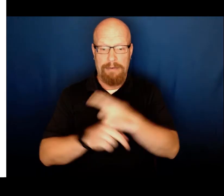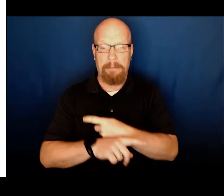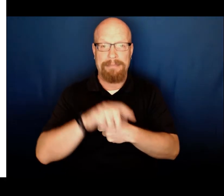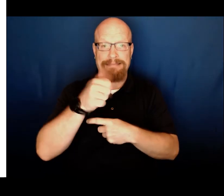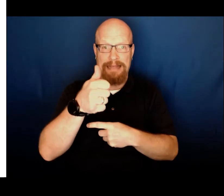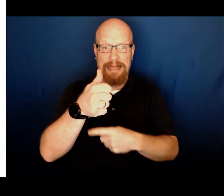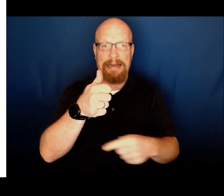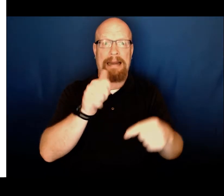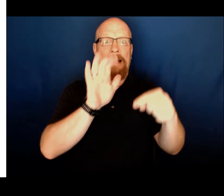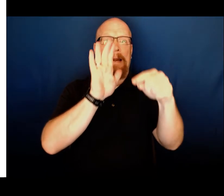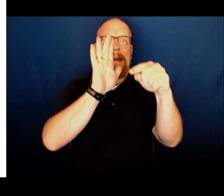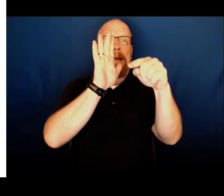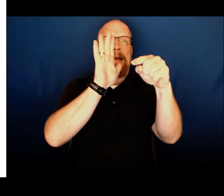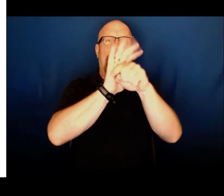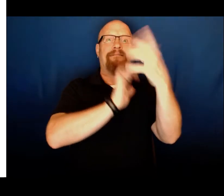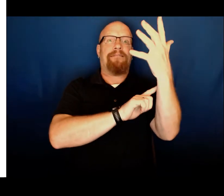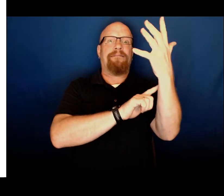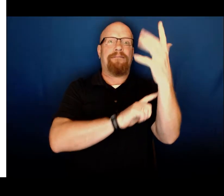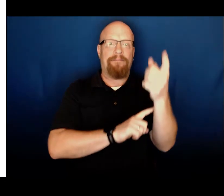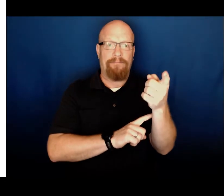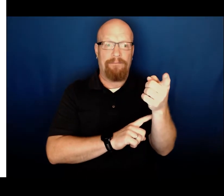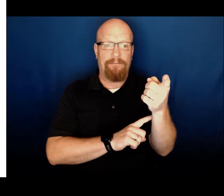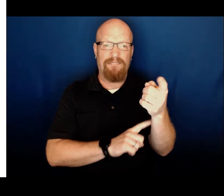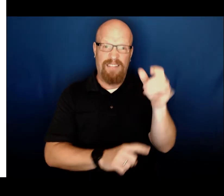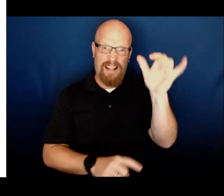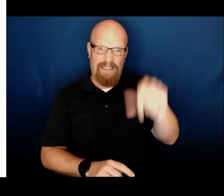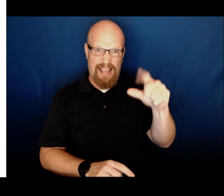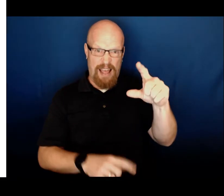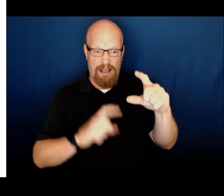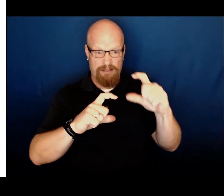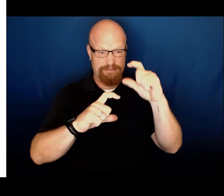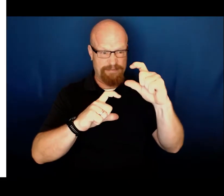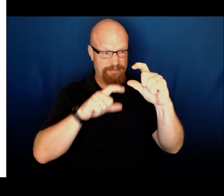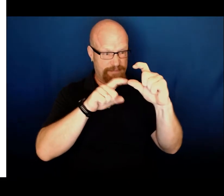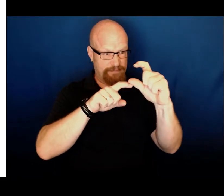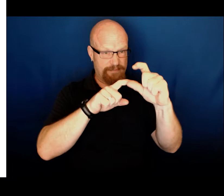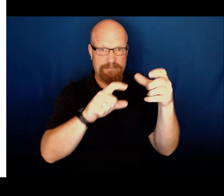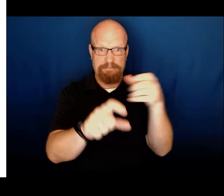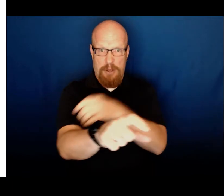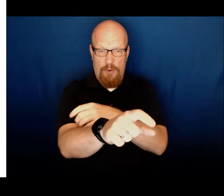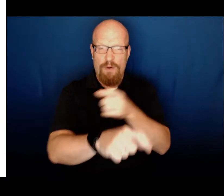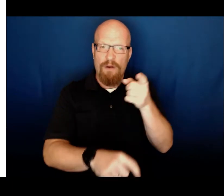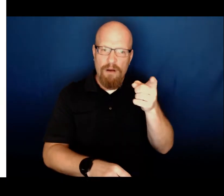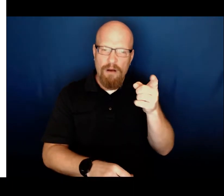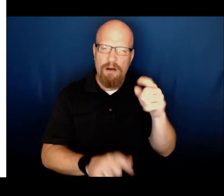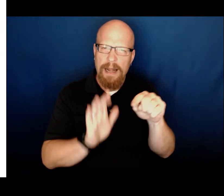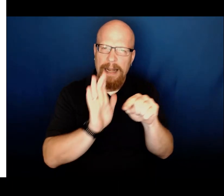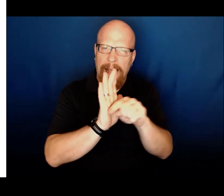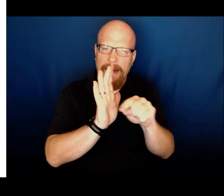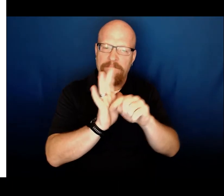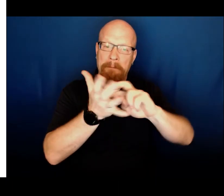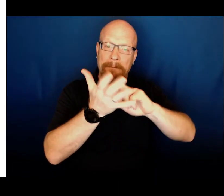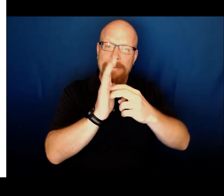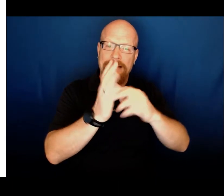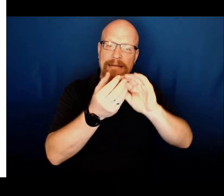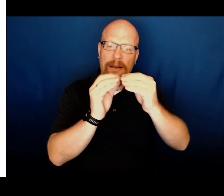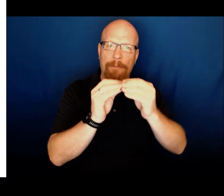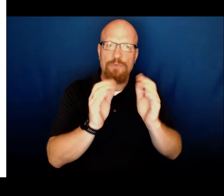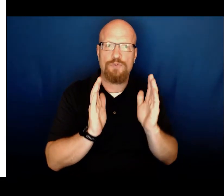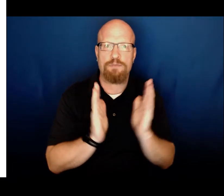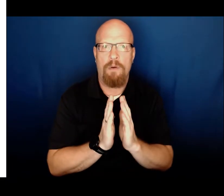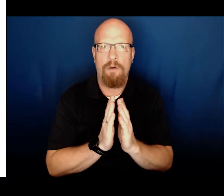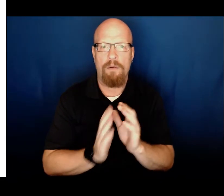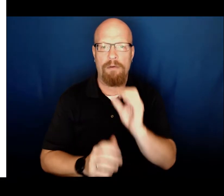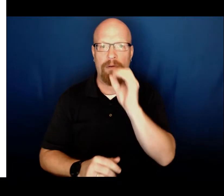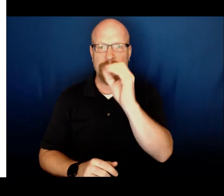8.1 times 10 to the negative 5. That number, the negative exponent, means the